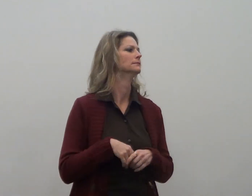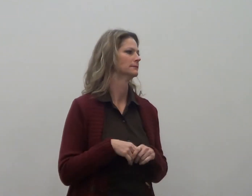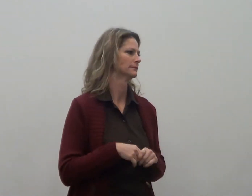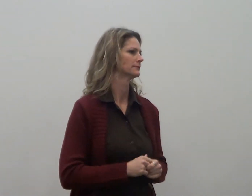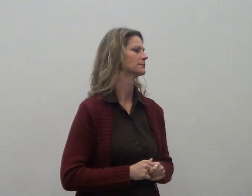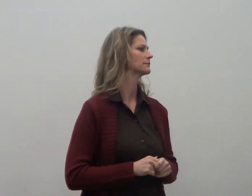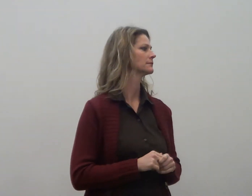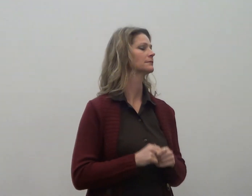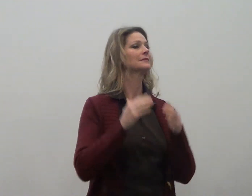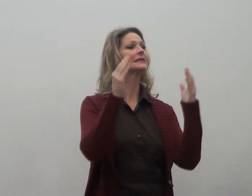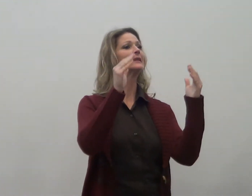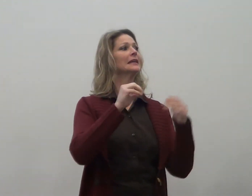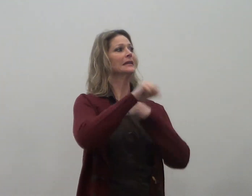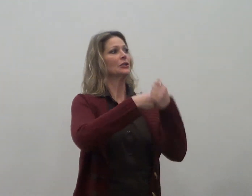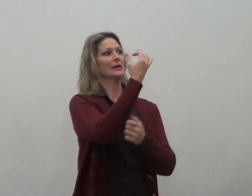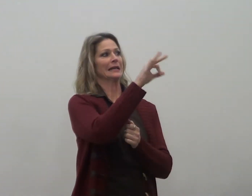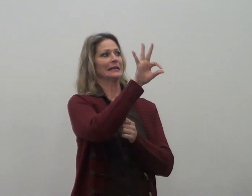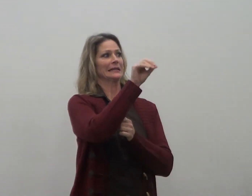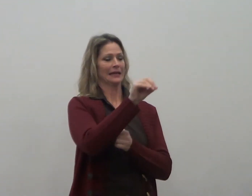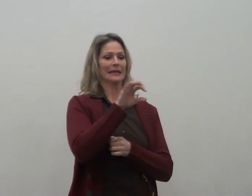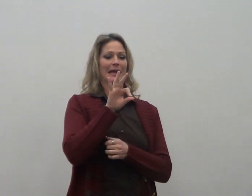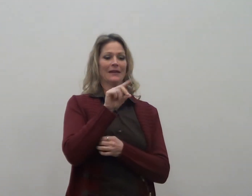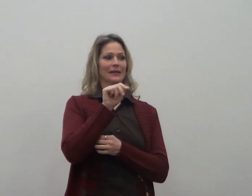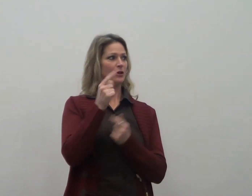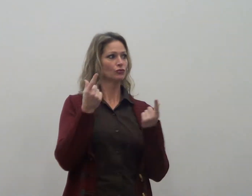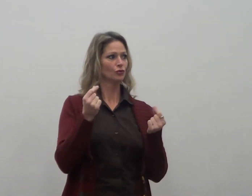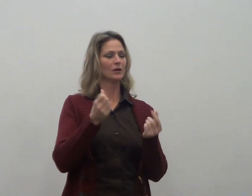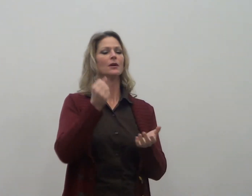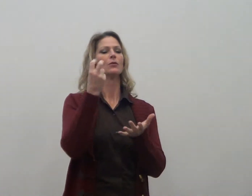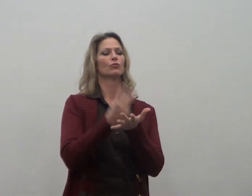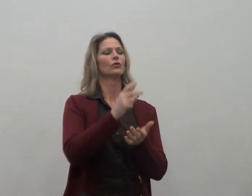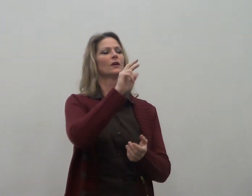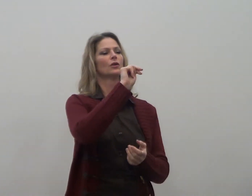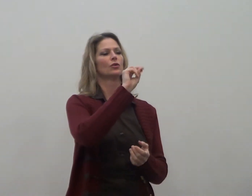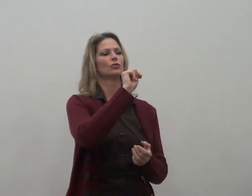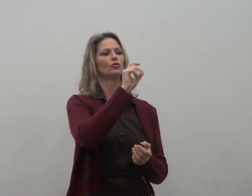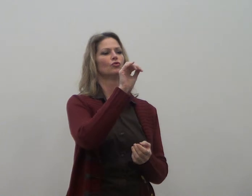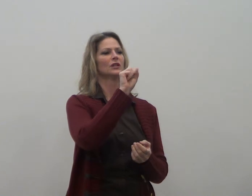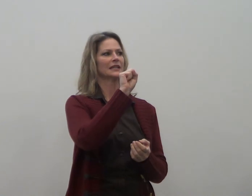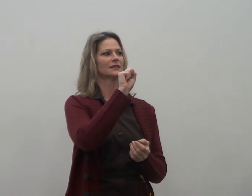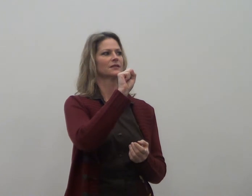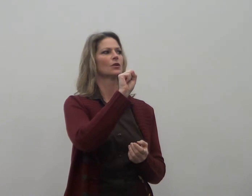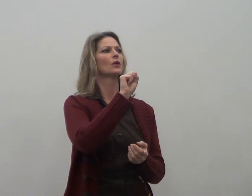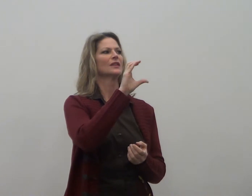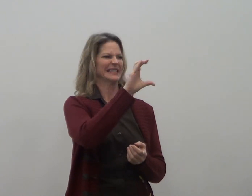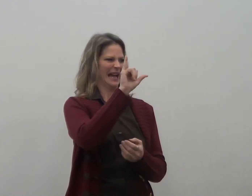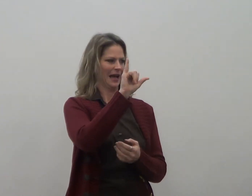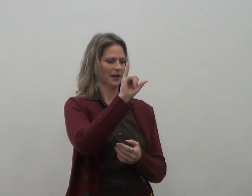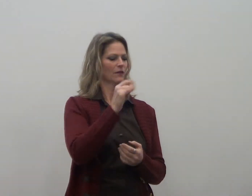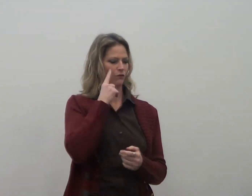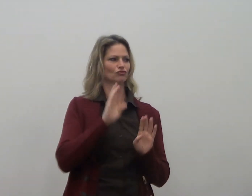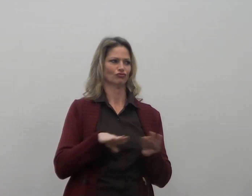By 1990, the FDA approved nuclear cochlear implants for the children all